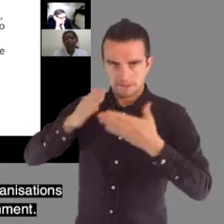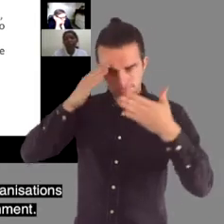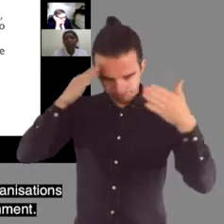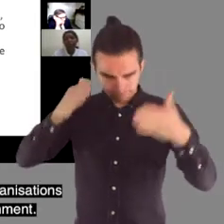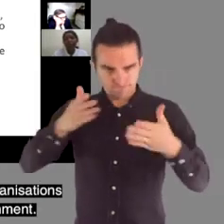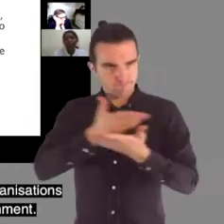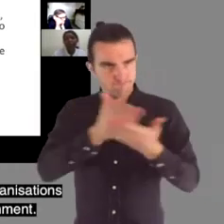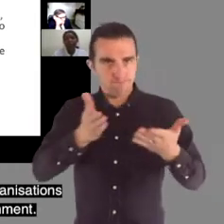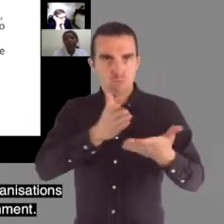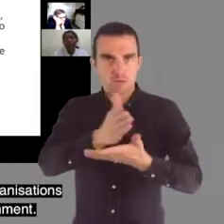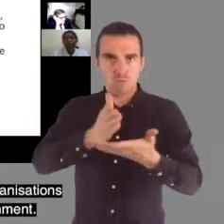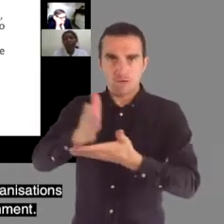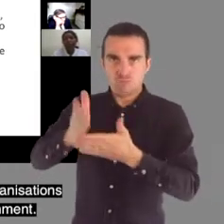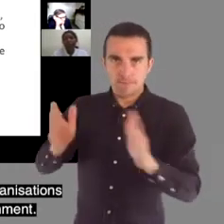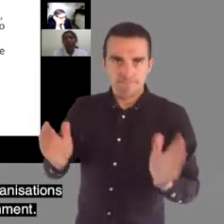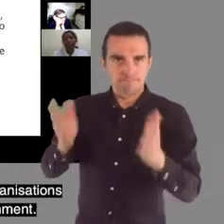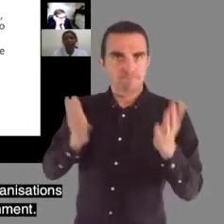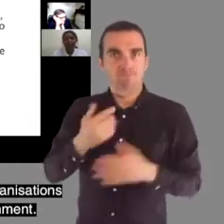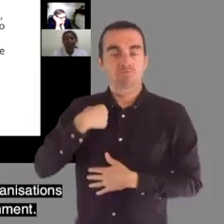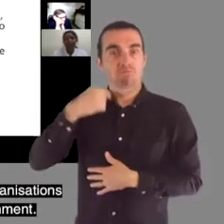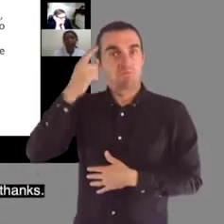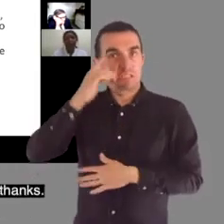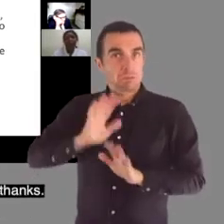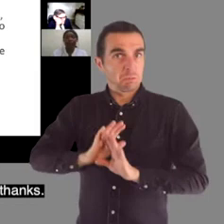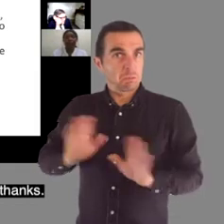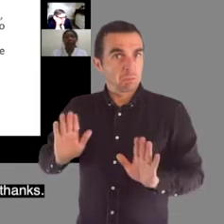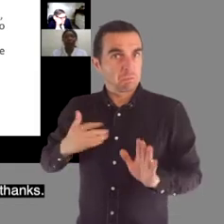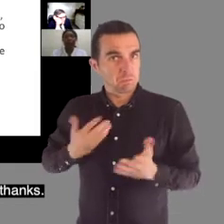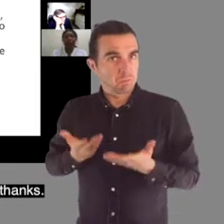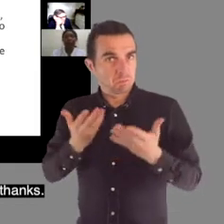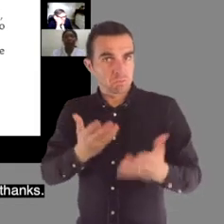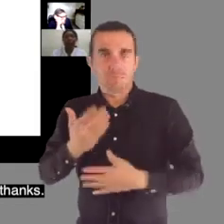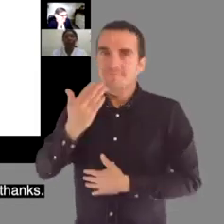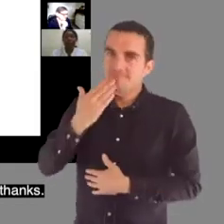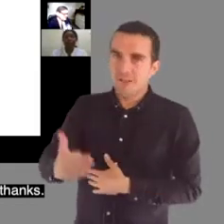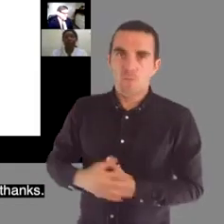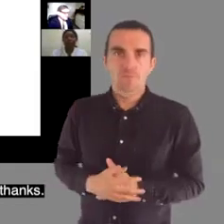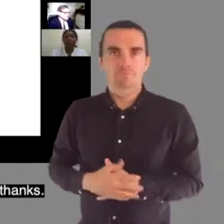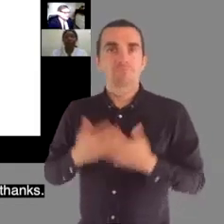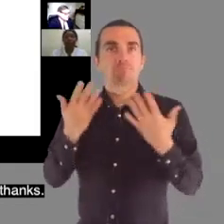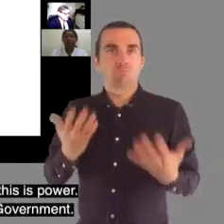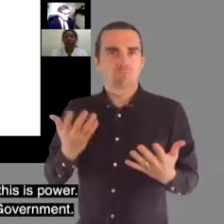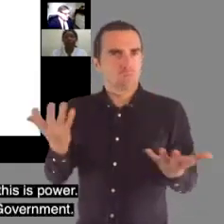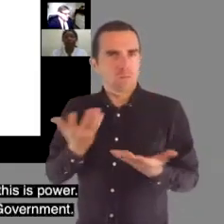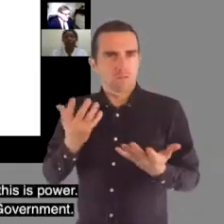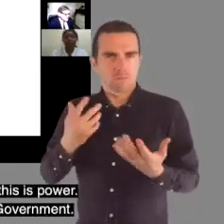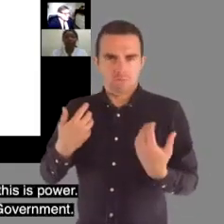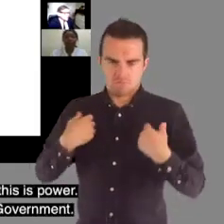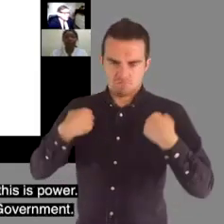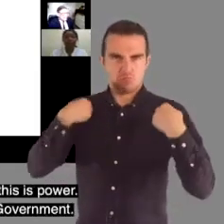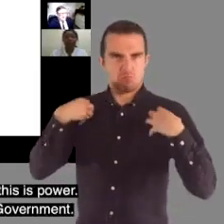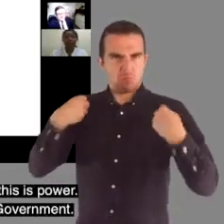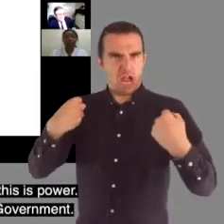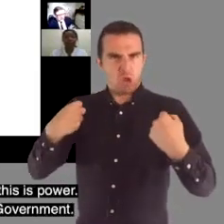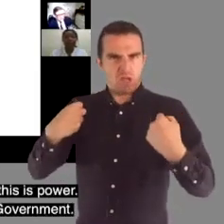and forms of organizations developed to influence government. I think that's it. Right, thanks. Thank you.